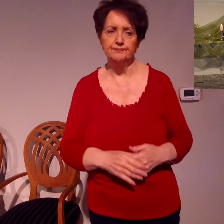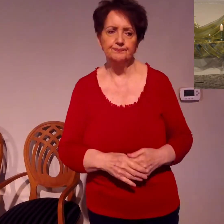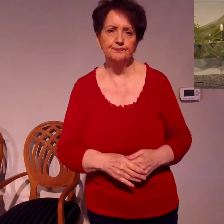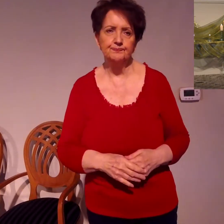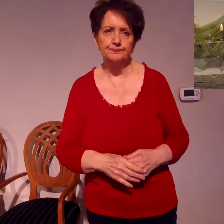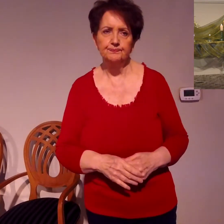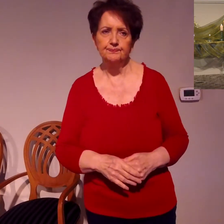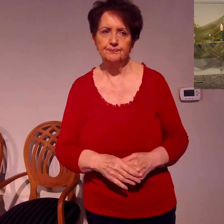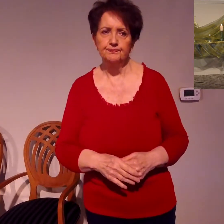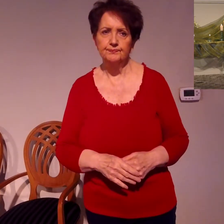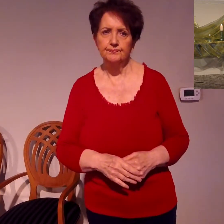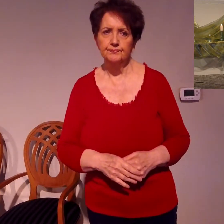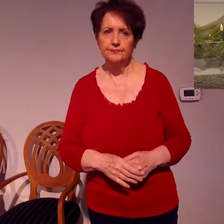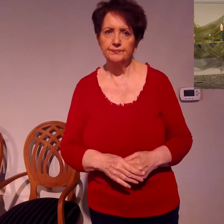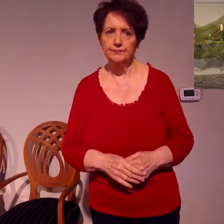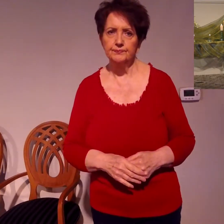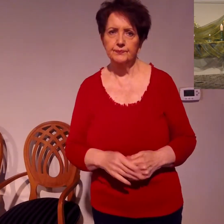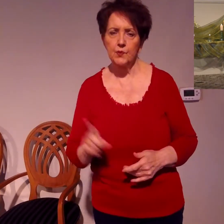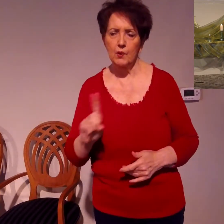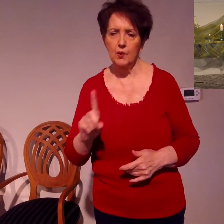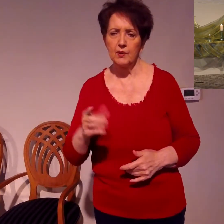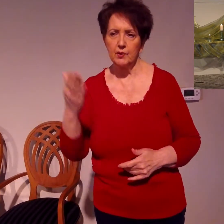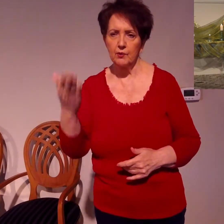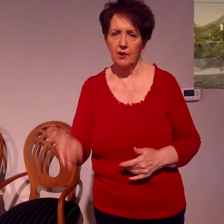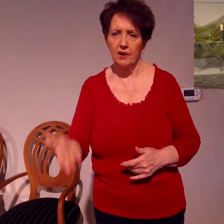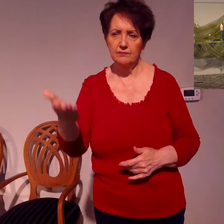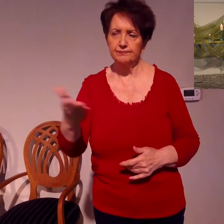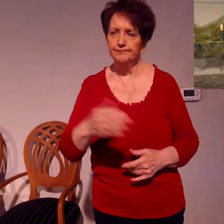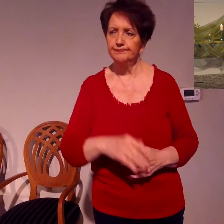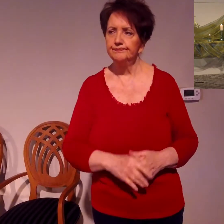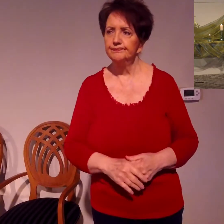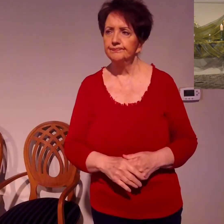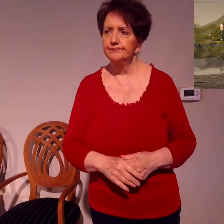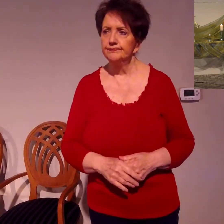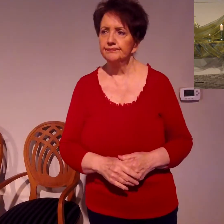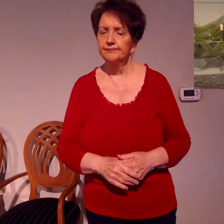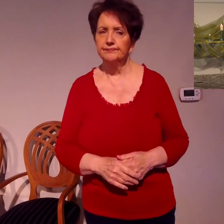are. That's the first thing.